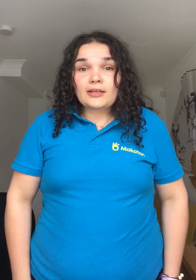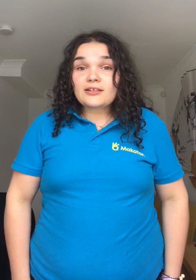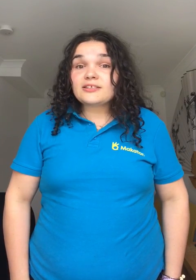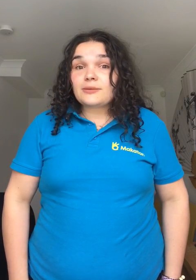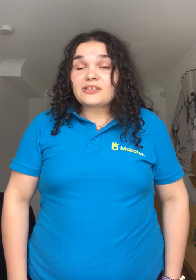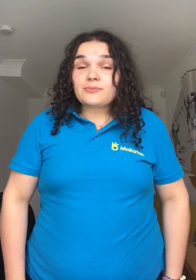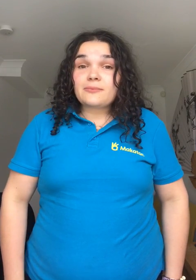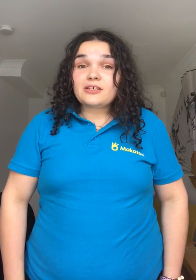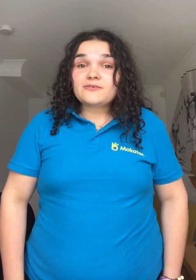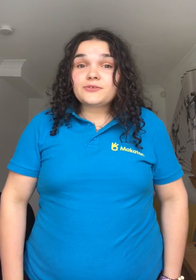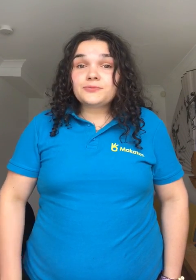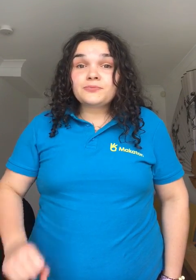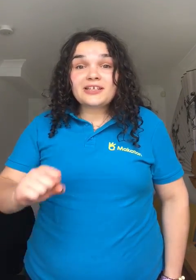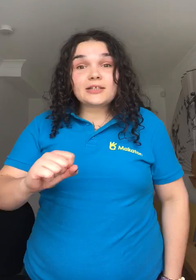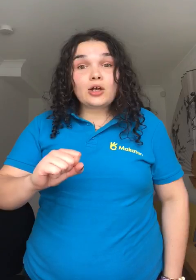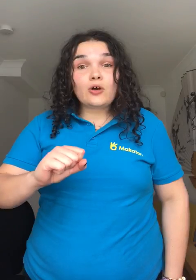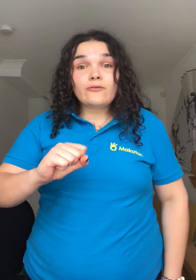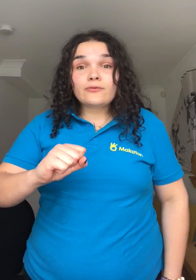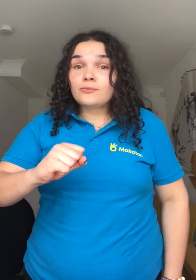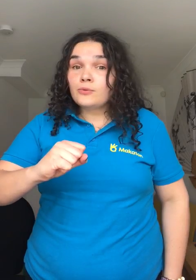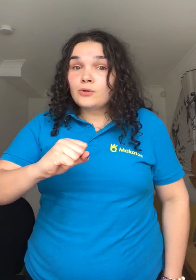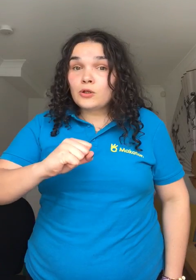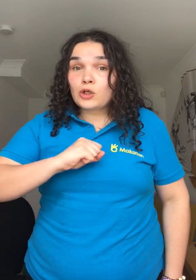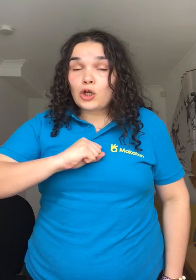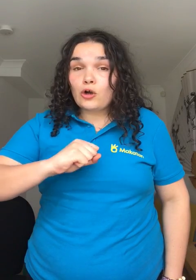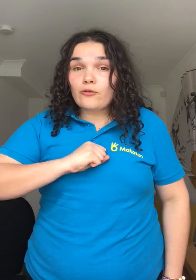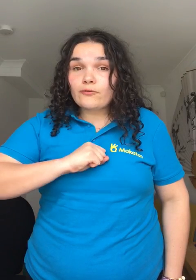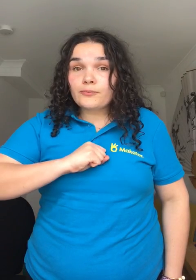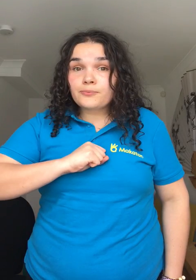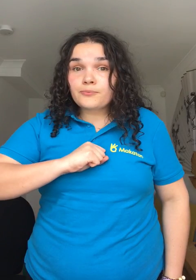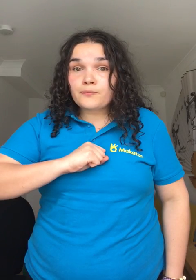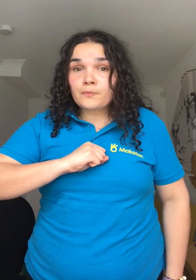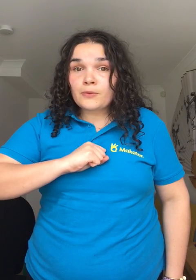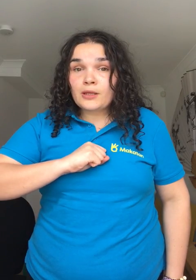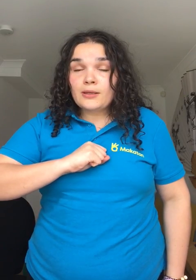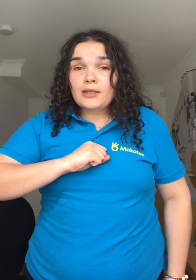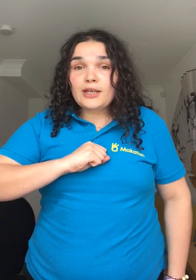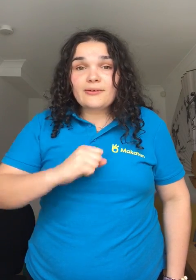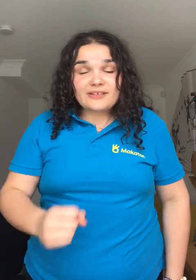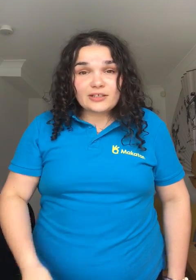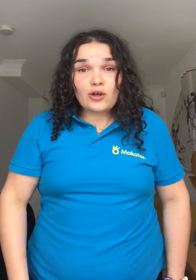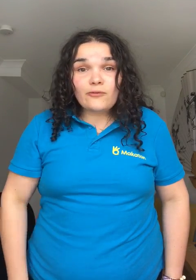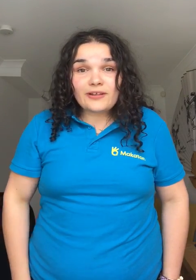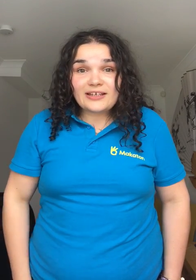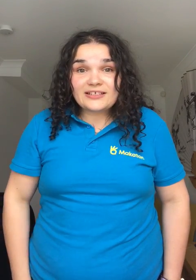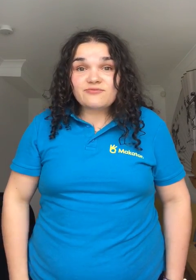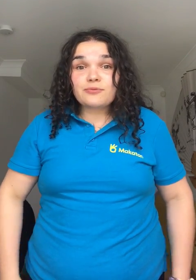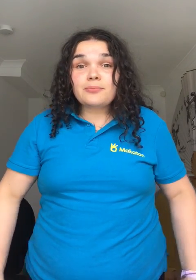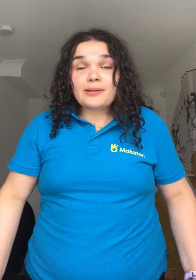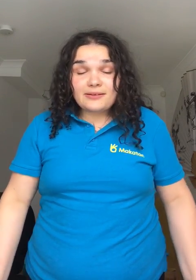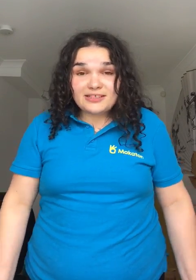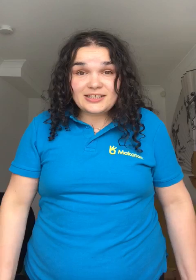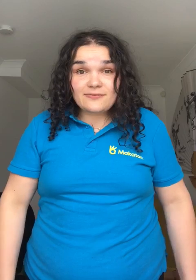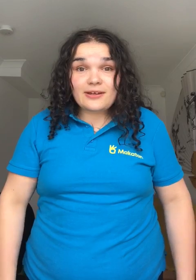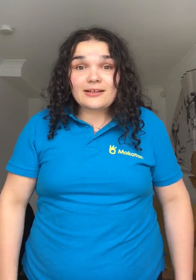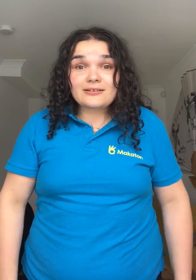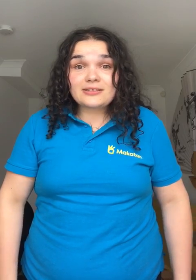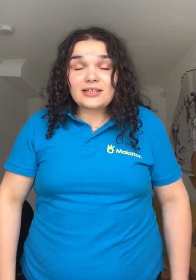Another sign which may be useful is a cough. Cough. Now if it's a cough that is repetitive and